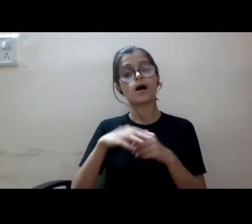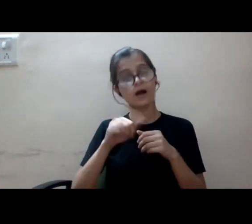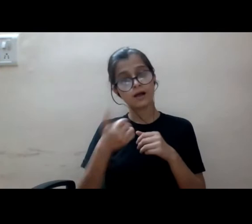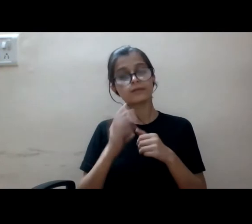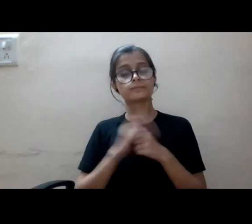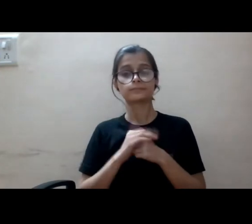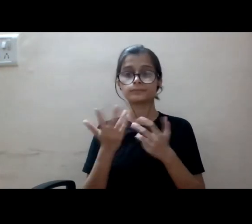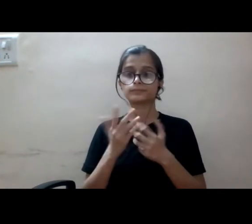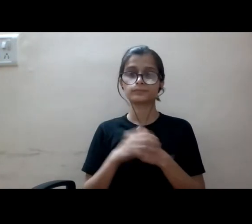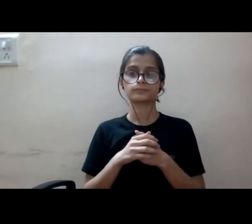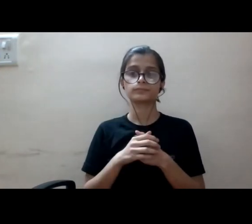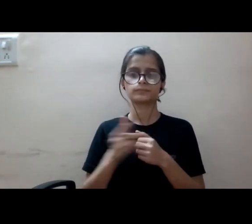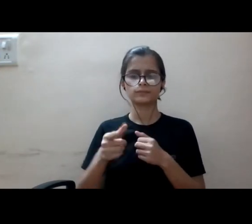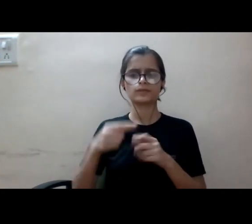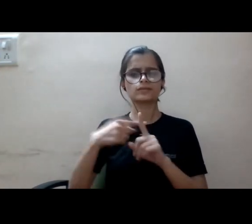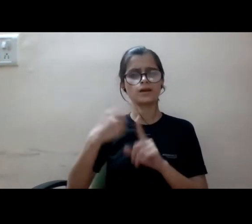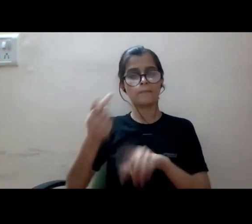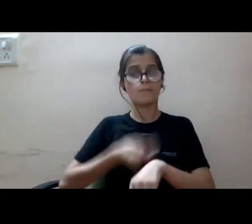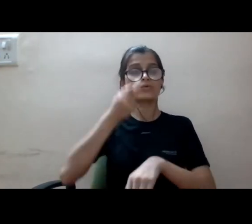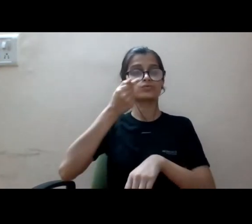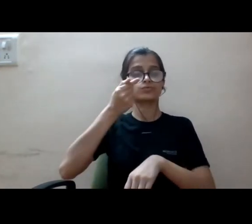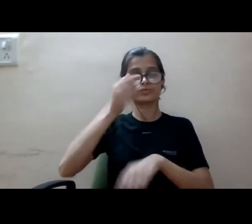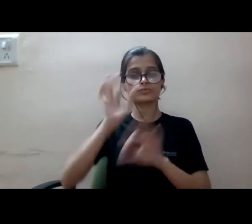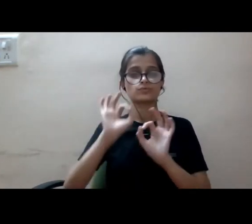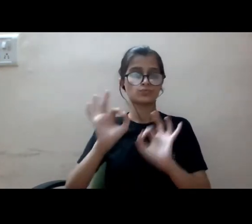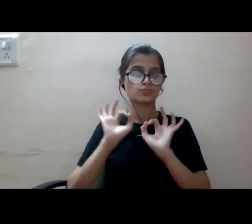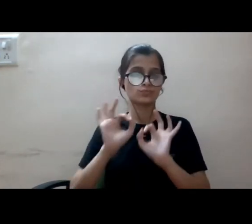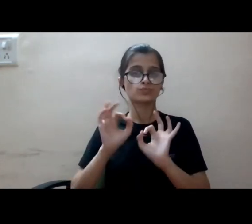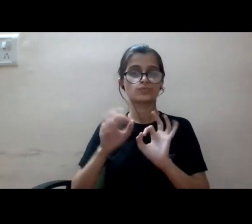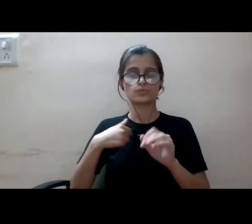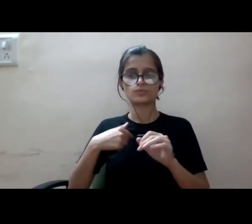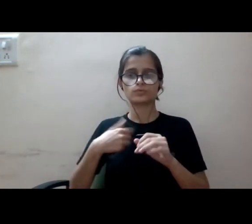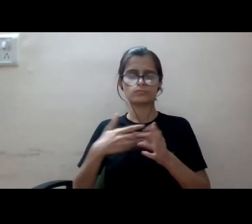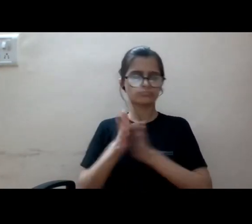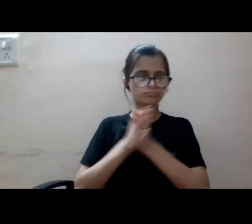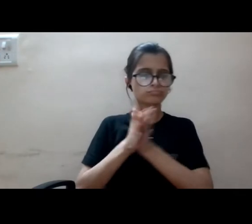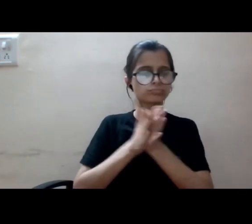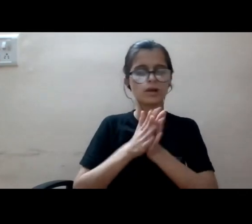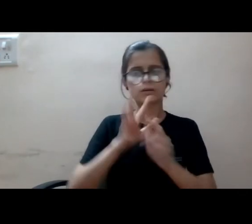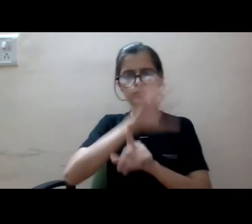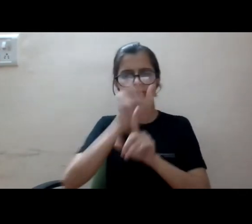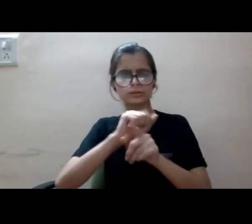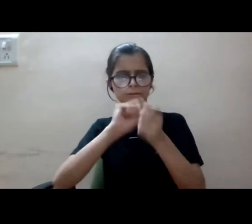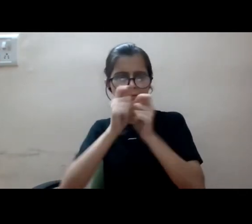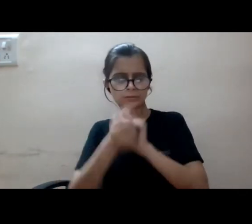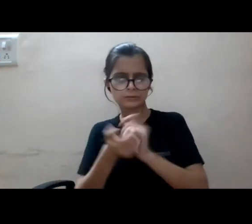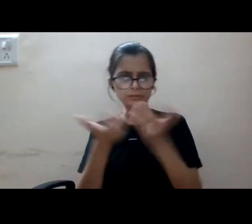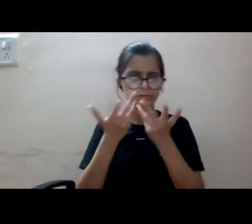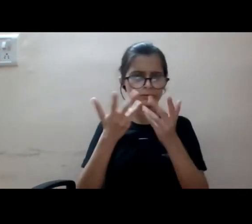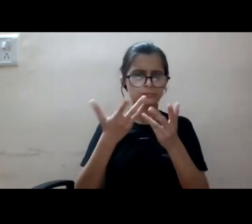offering unprecedented opportunities for interactive and enriching cultural exchanges, and